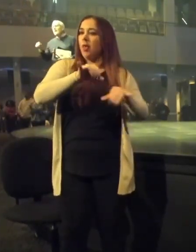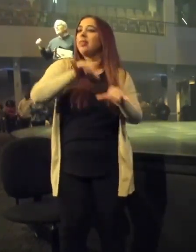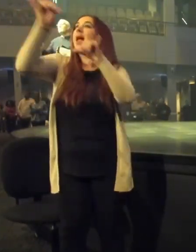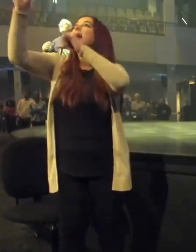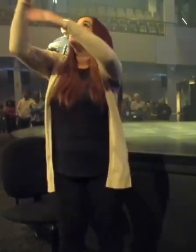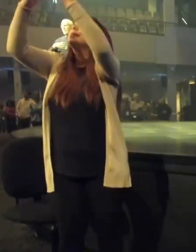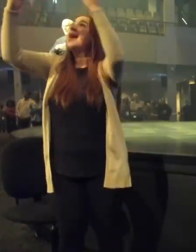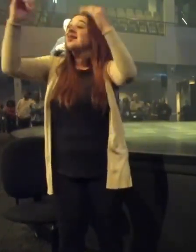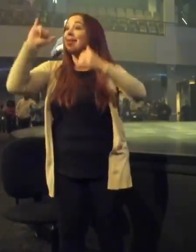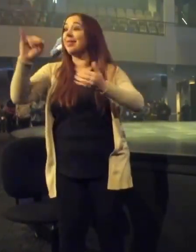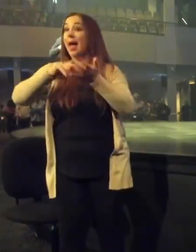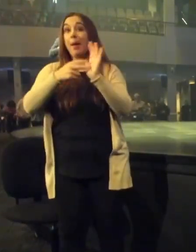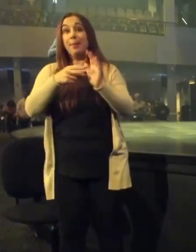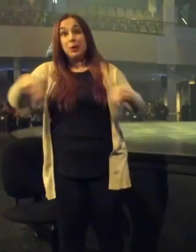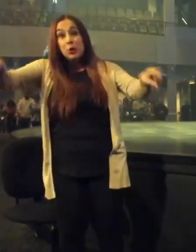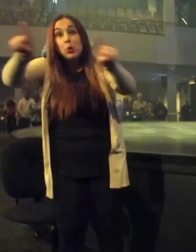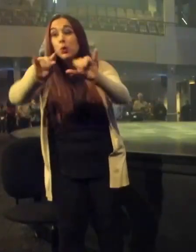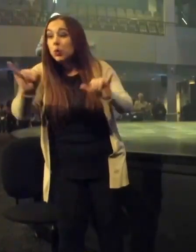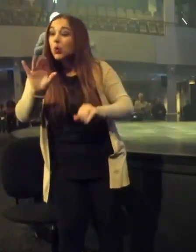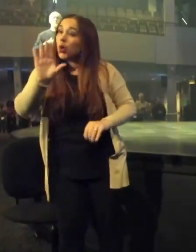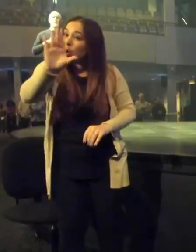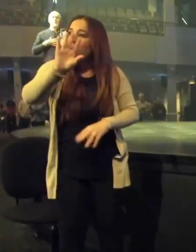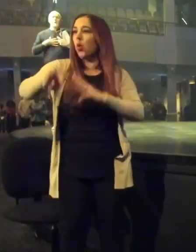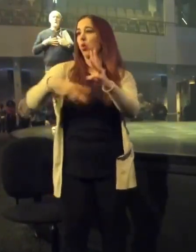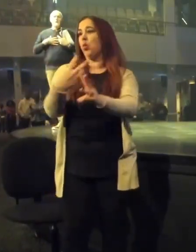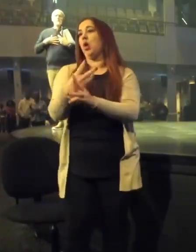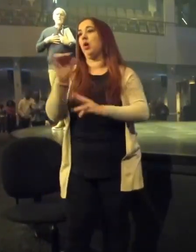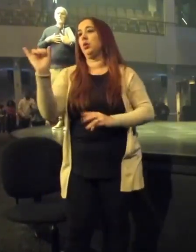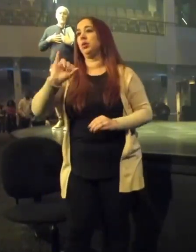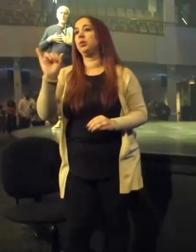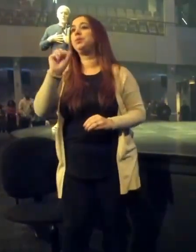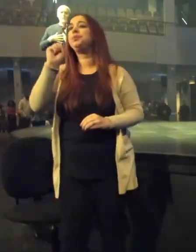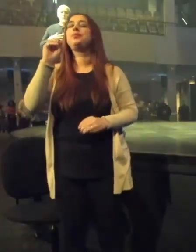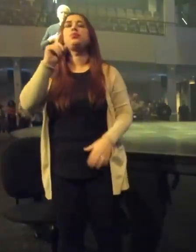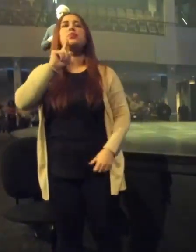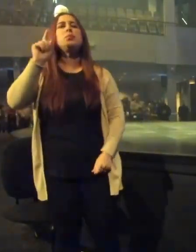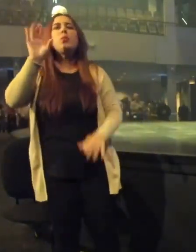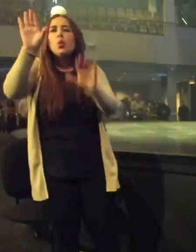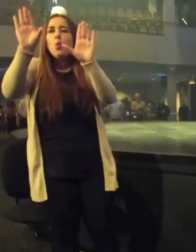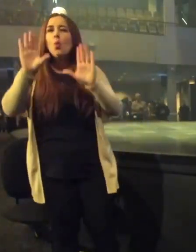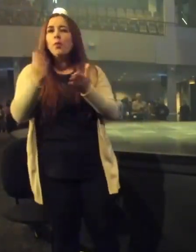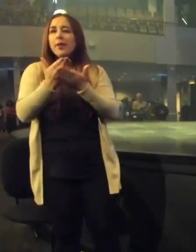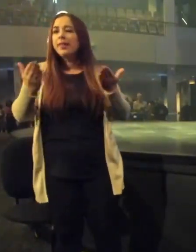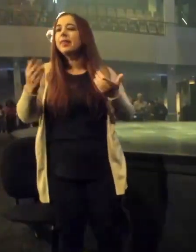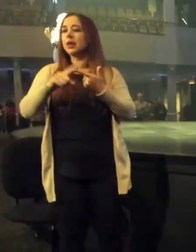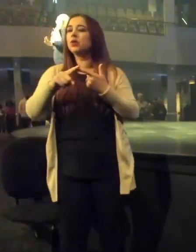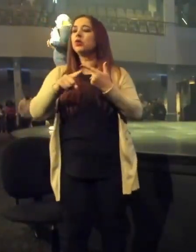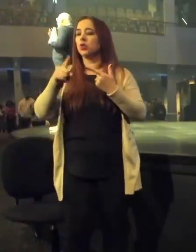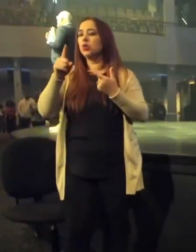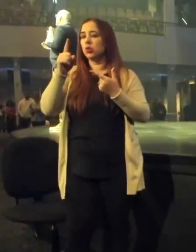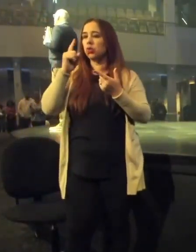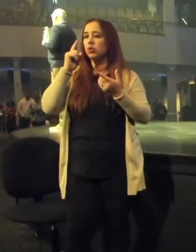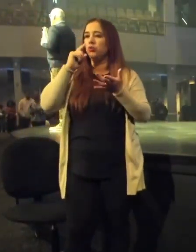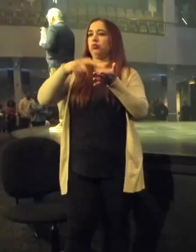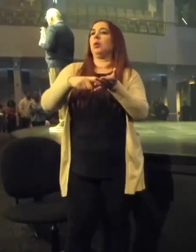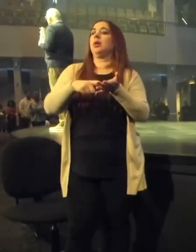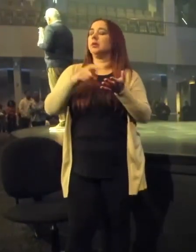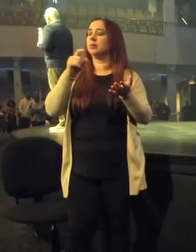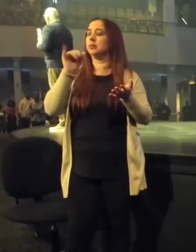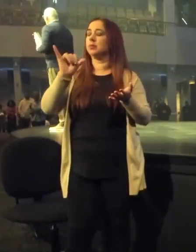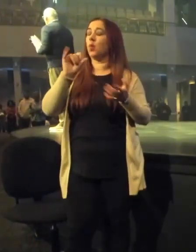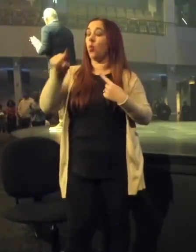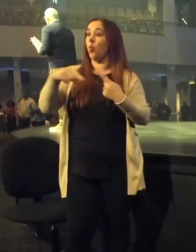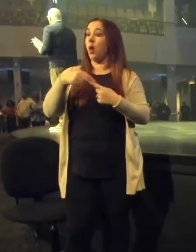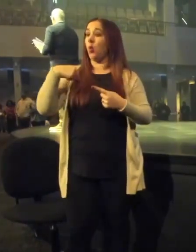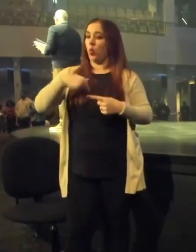heaven. That includes your earth, your world that you live in. And so there's a wonderful thing to realize as well that when we surrender to God, and that's really the